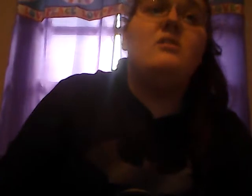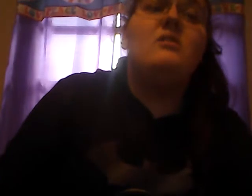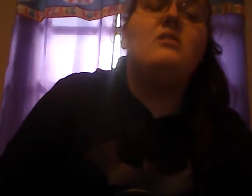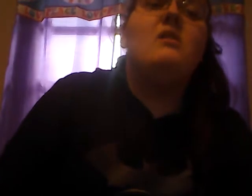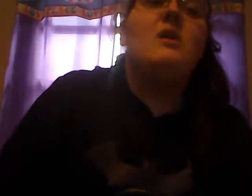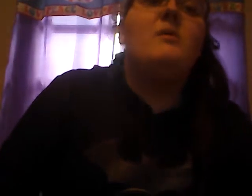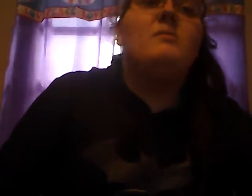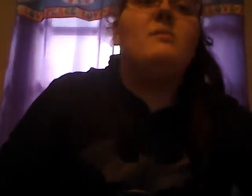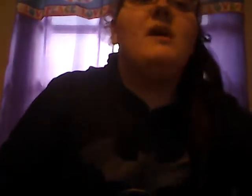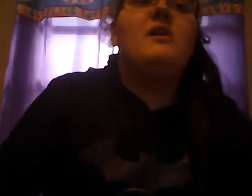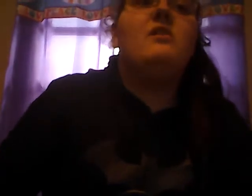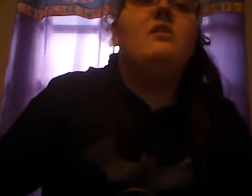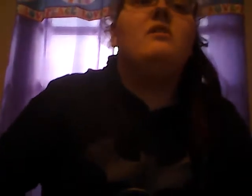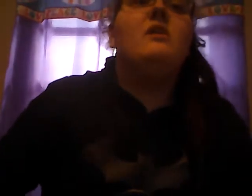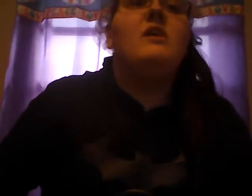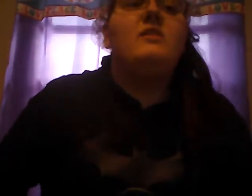better,